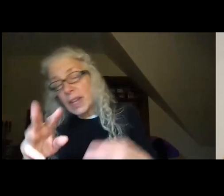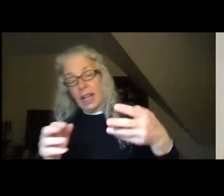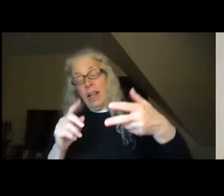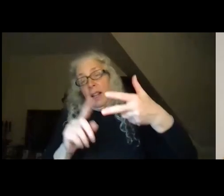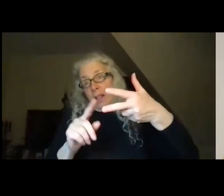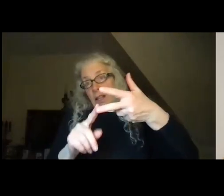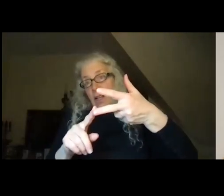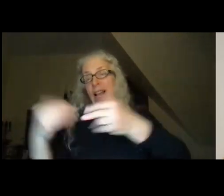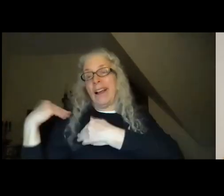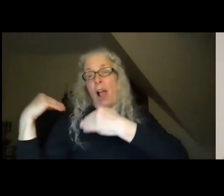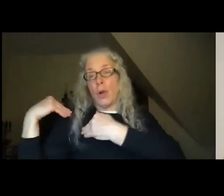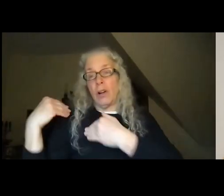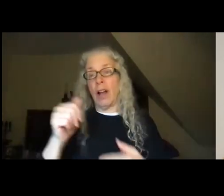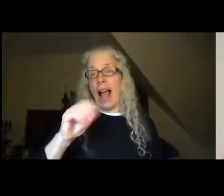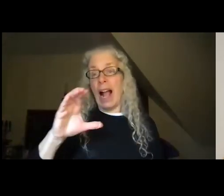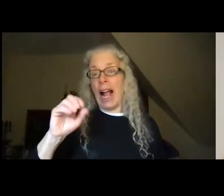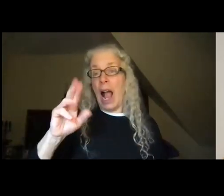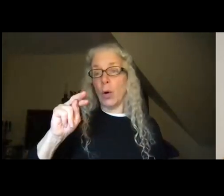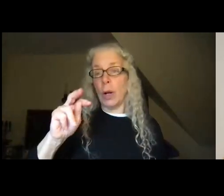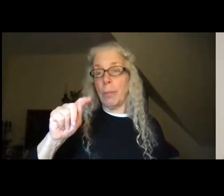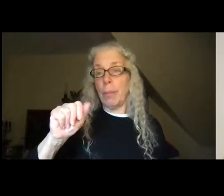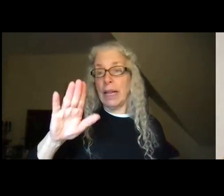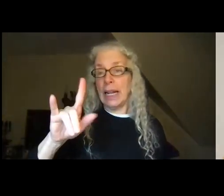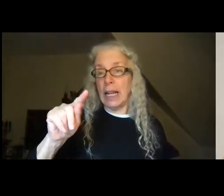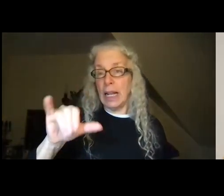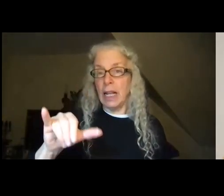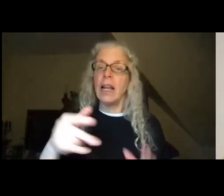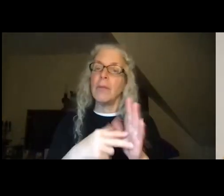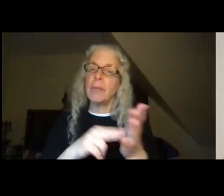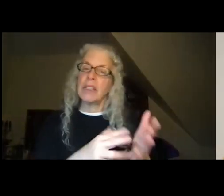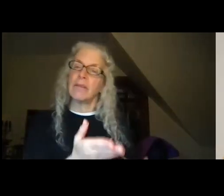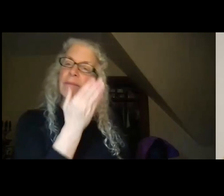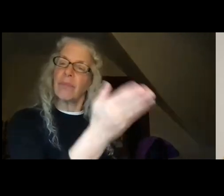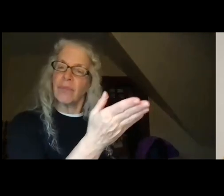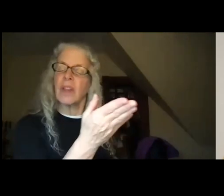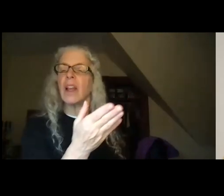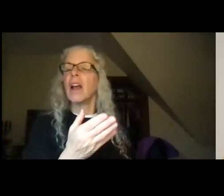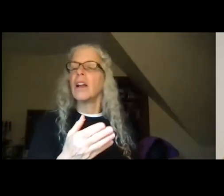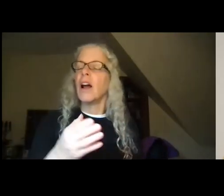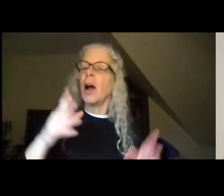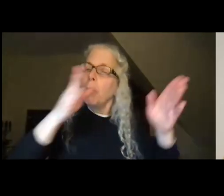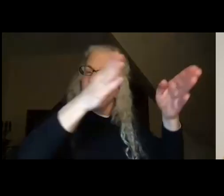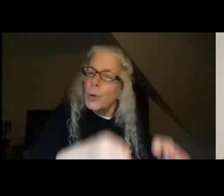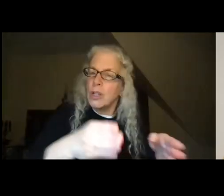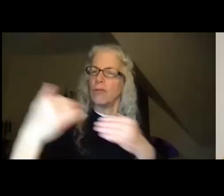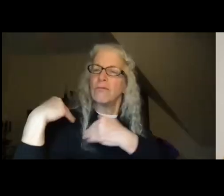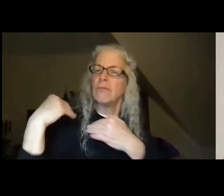for accountability, the proposal of a position of an ombudsperson to